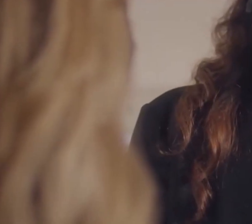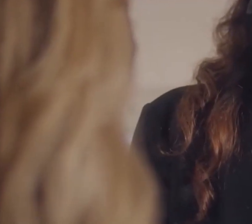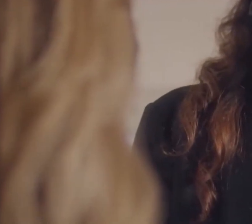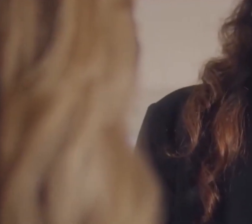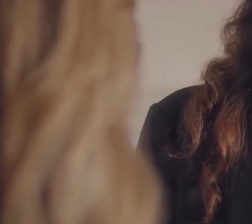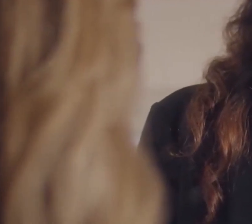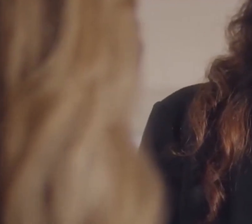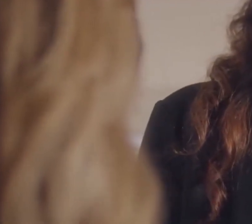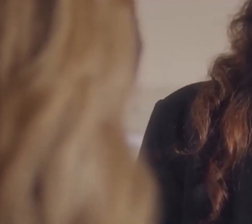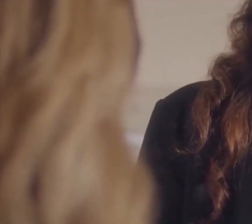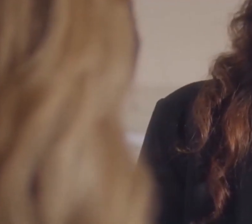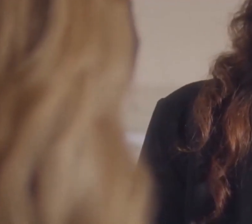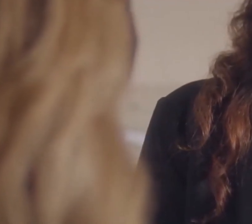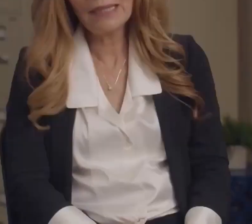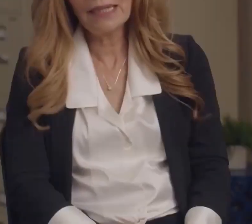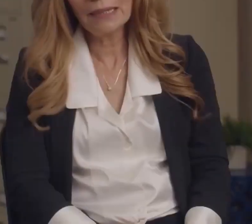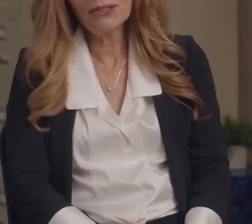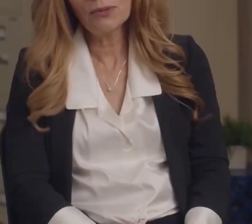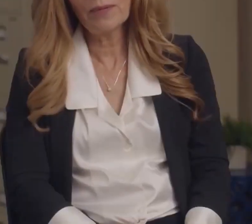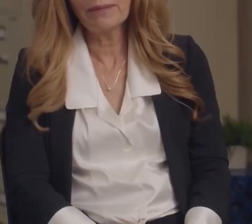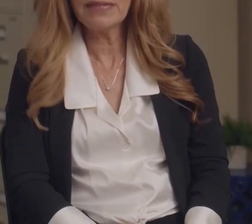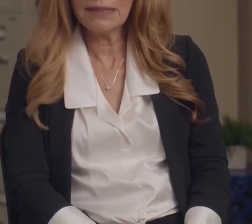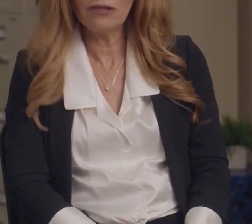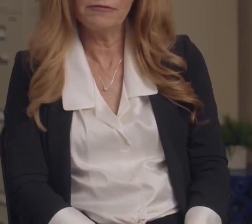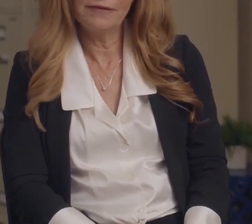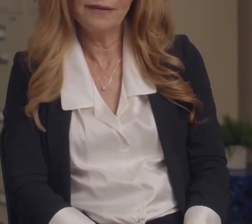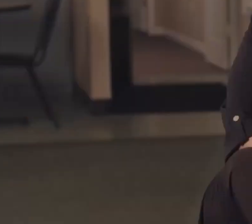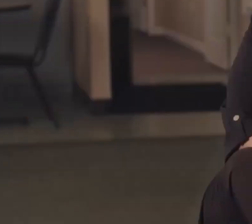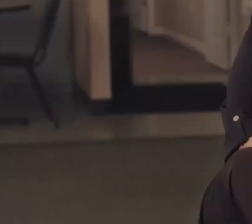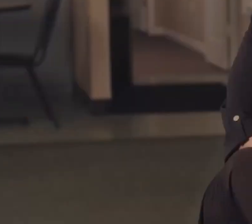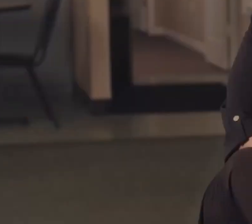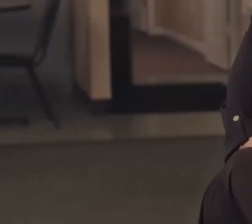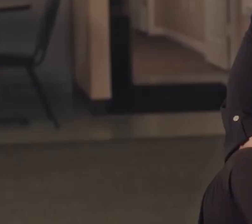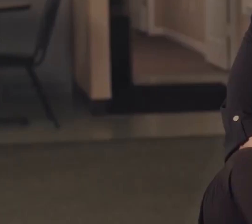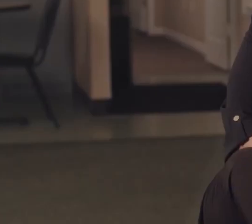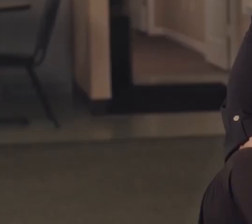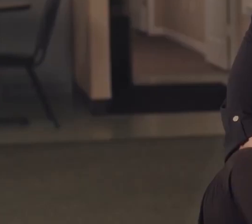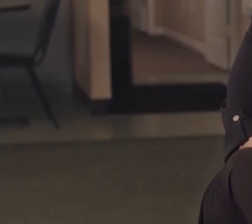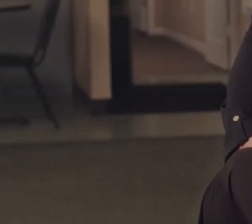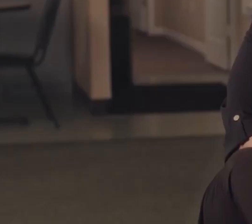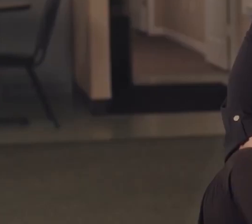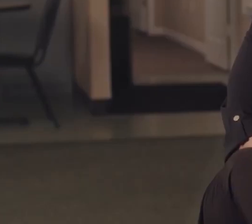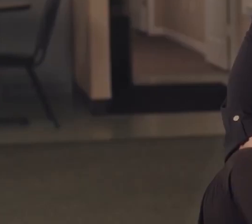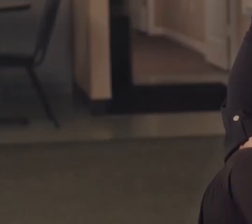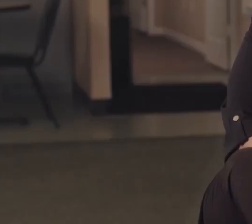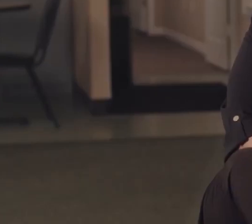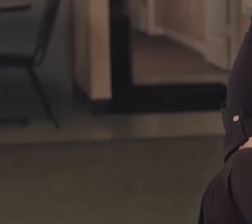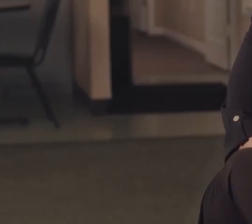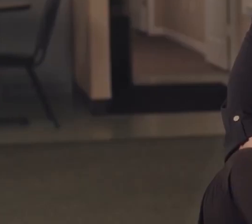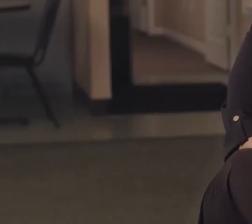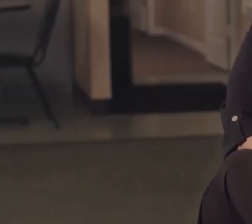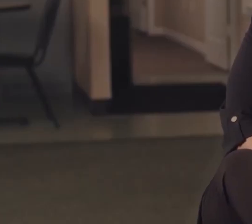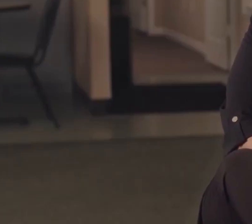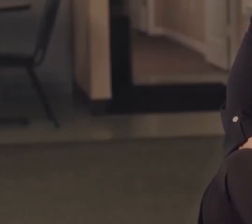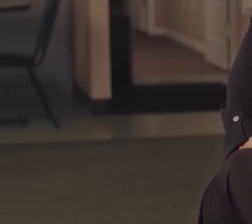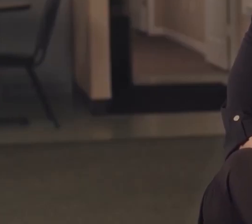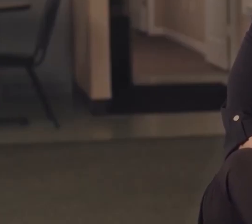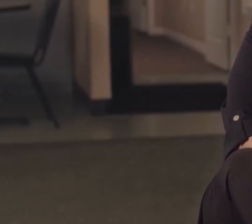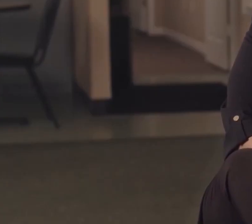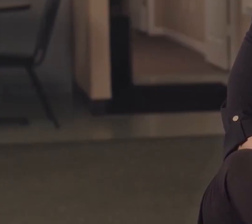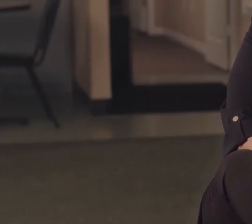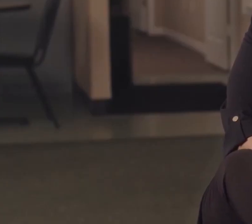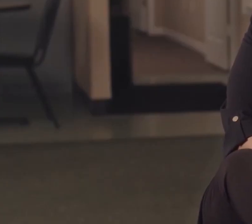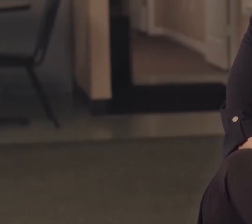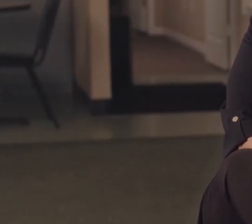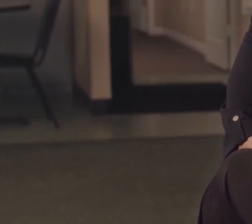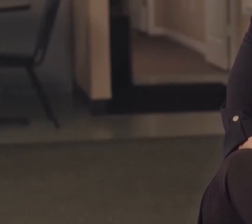I'm proud of me because I can do it by myself. It's so hard just to make that phone call, just to walk in that door and say, I